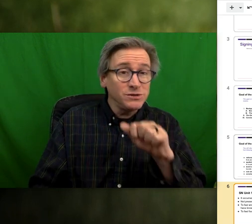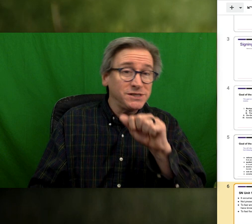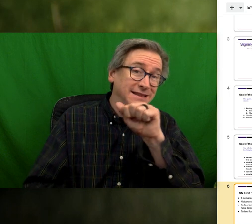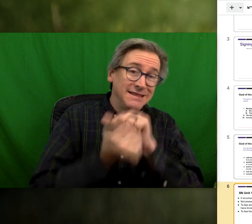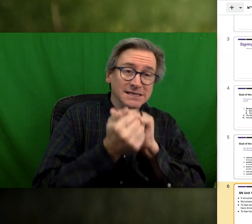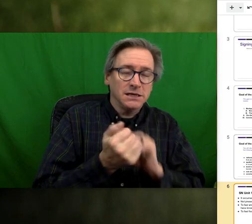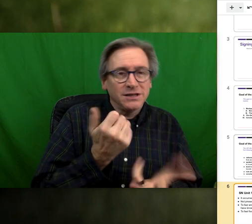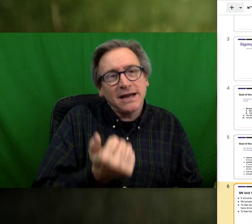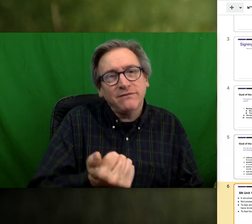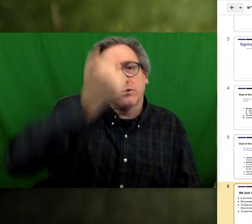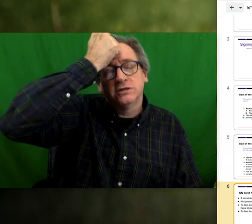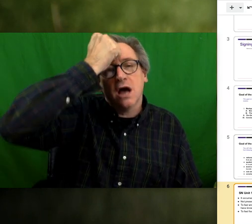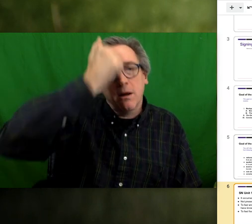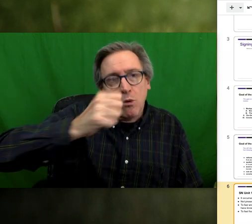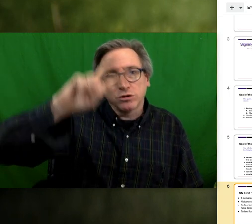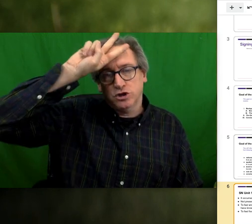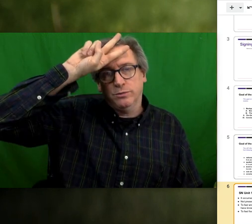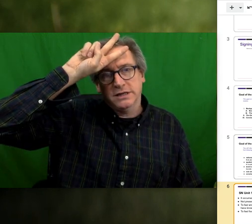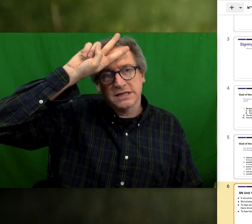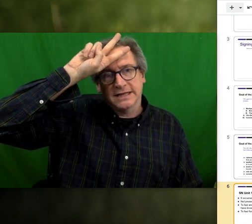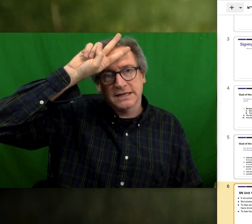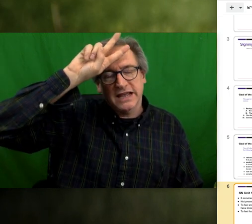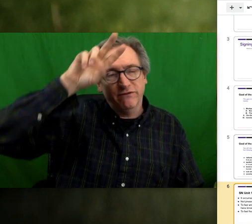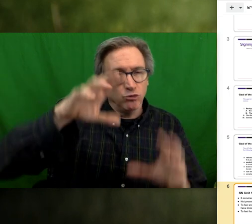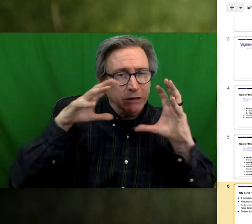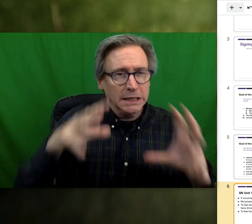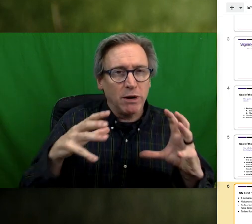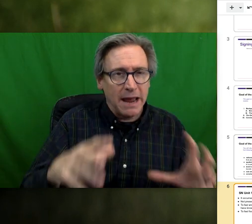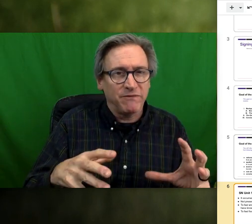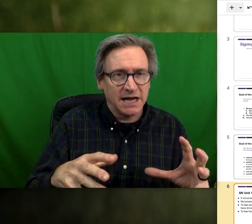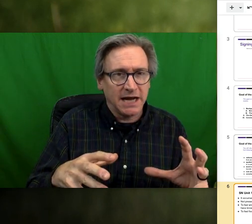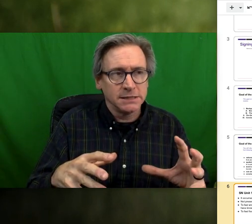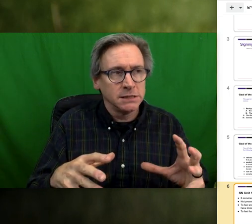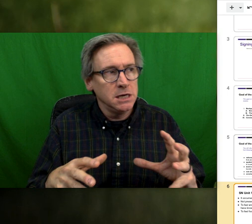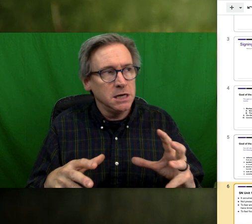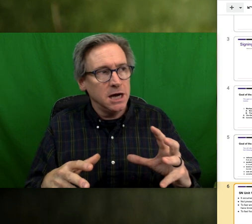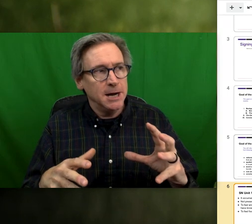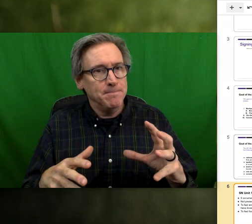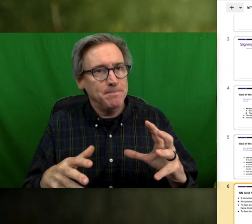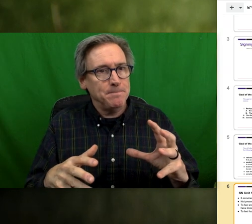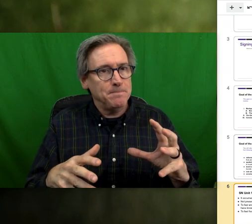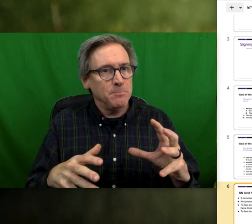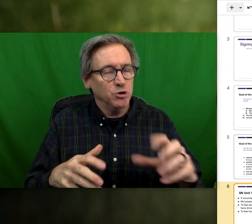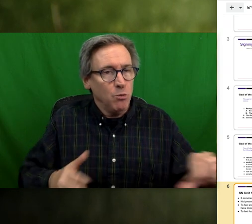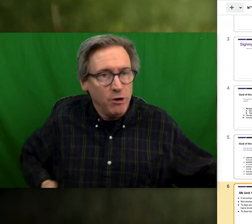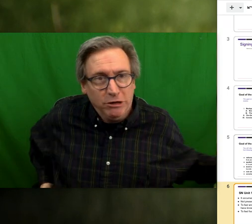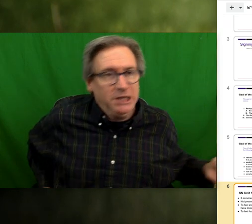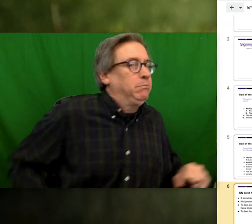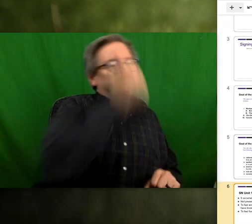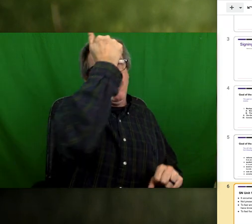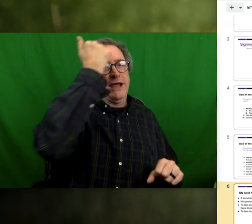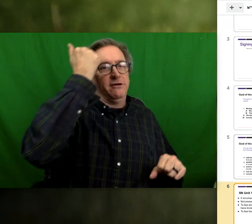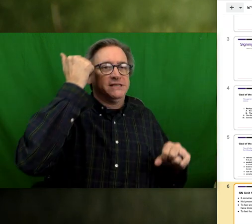you'll also see this. The sign for dumb or stupid is like this. If you really want to emphasize, you don't want to